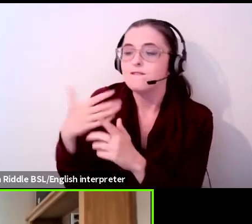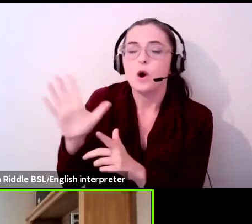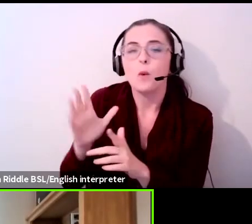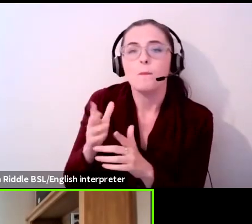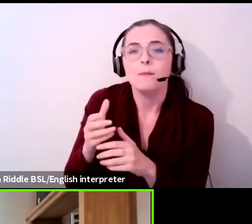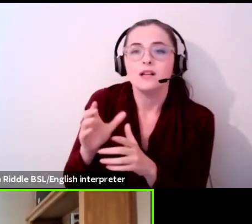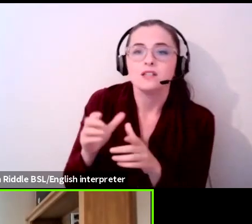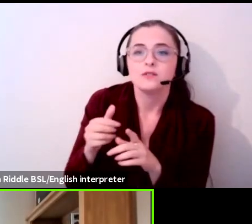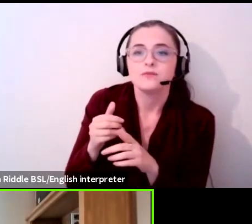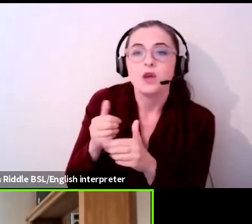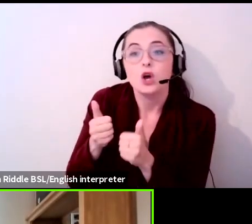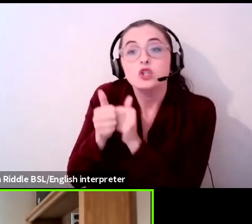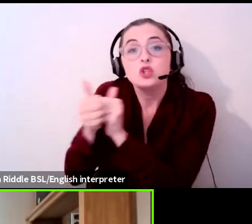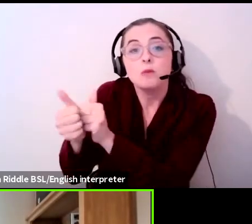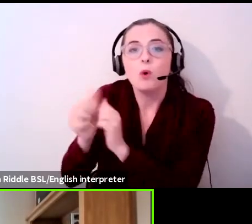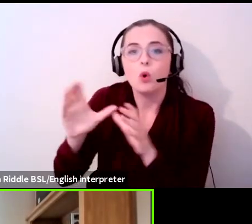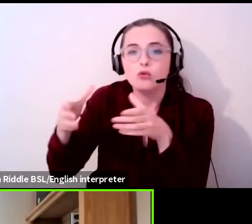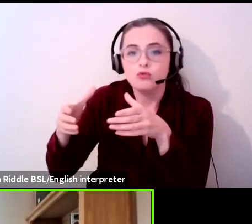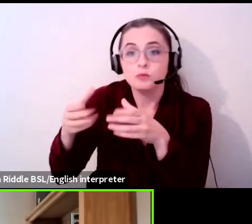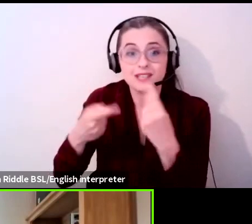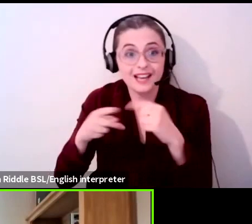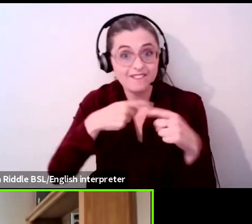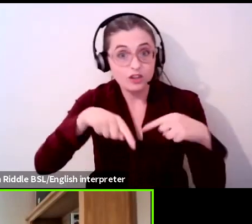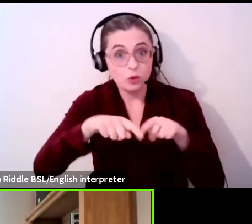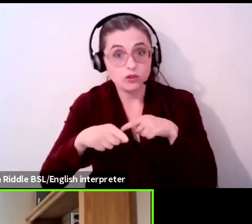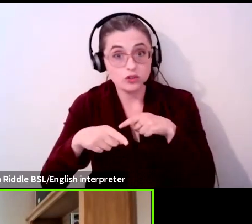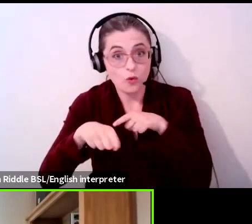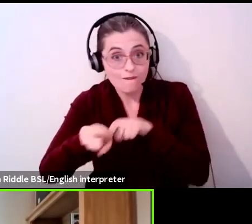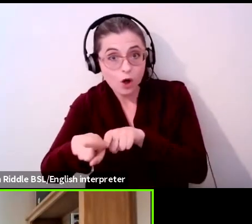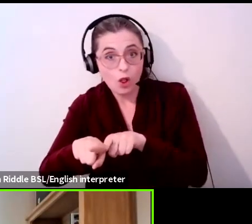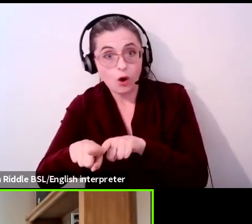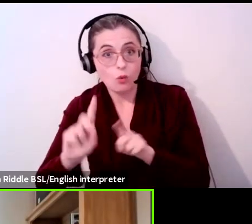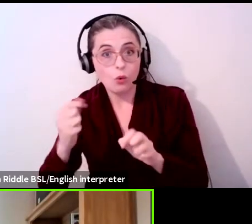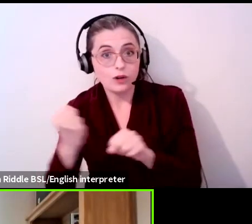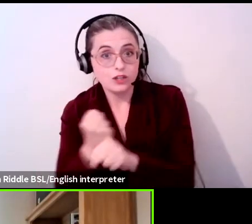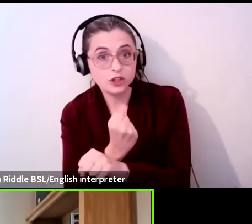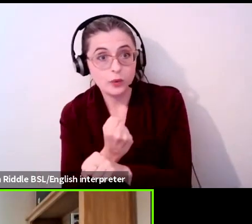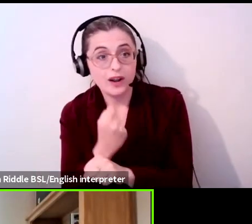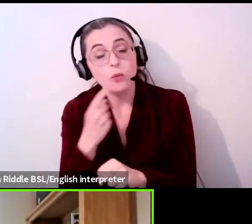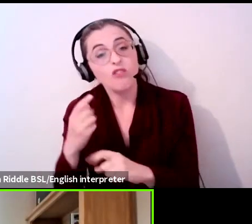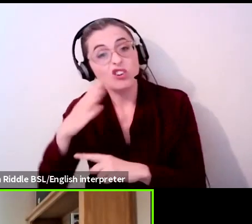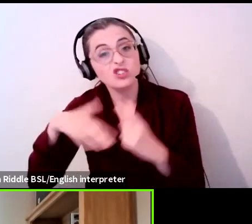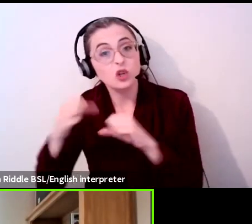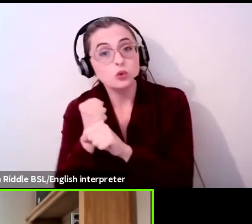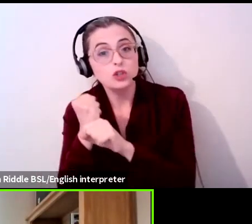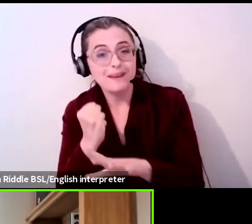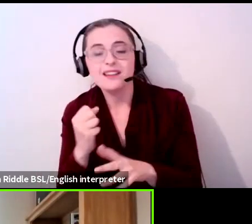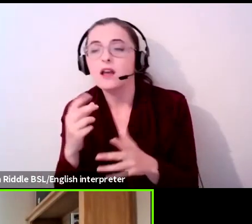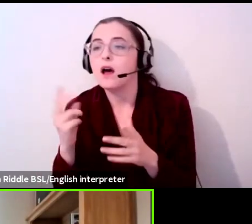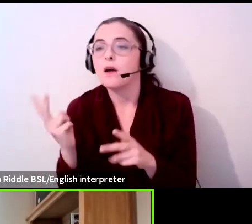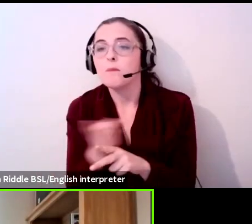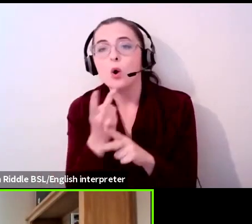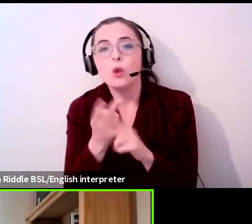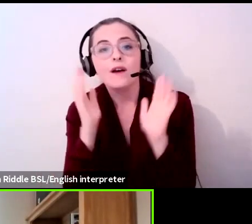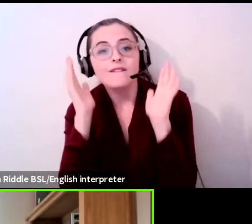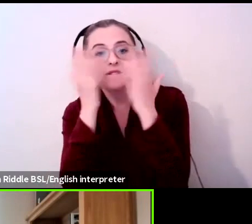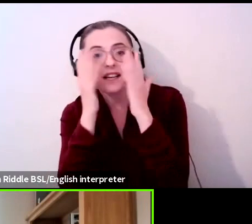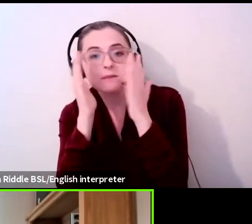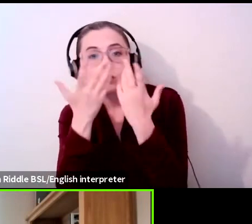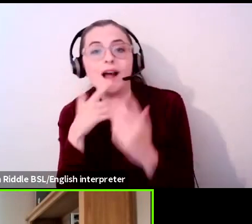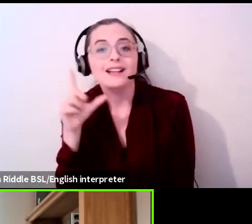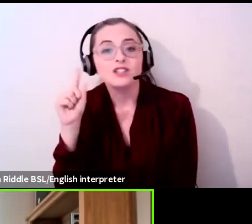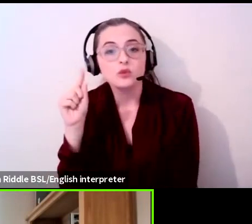If anyone else wants to follow what we're doing, we are on social media, both Facebook and Twitter. So just search for